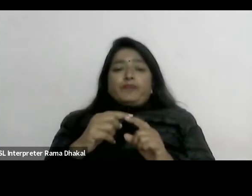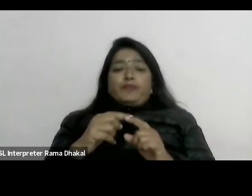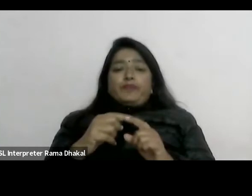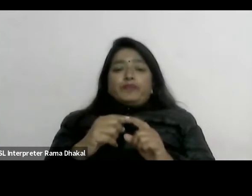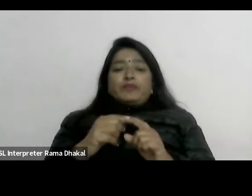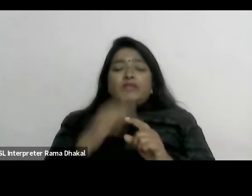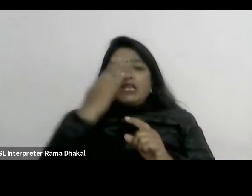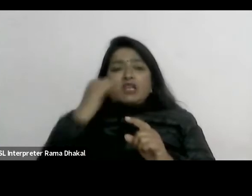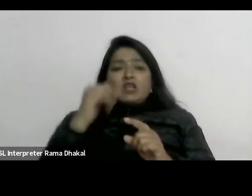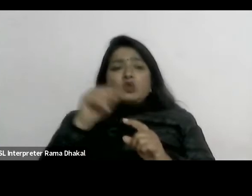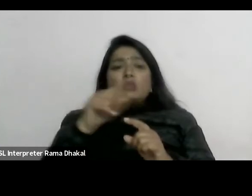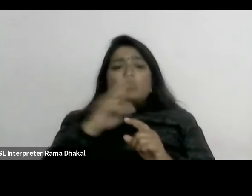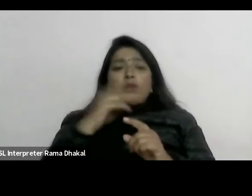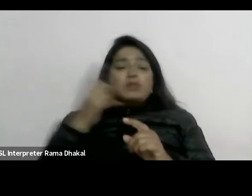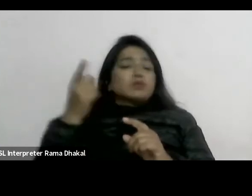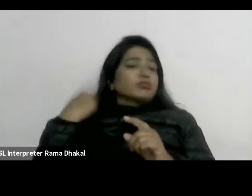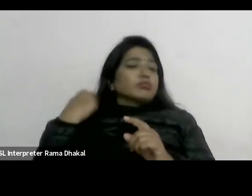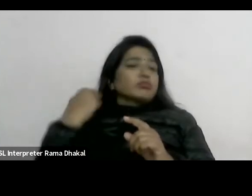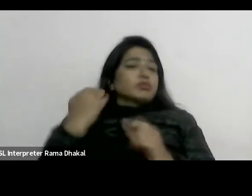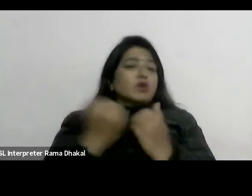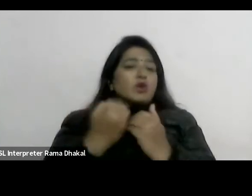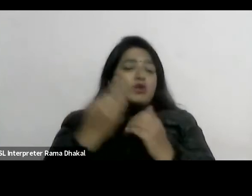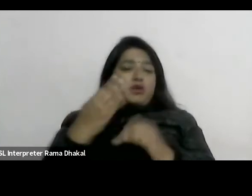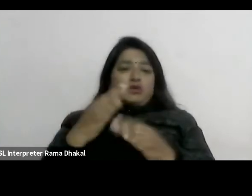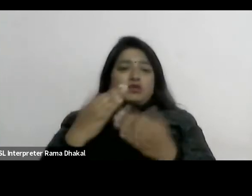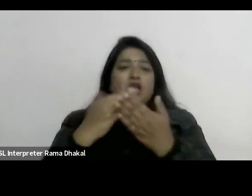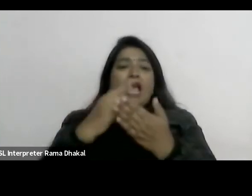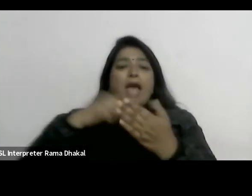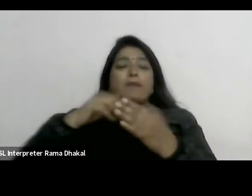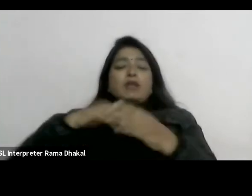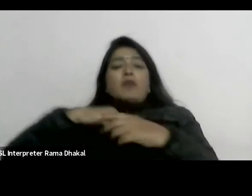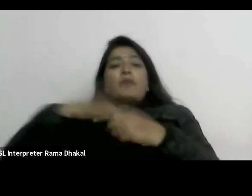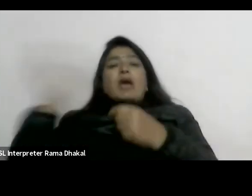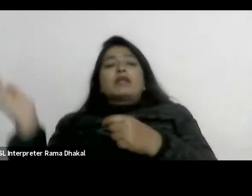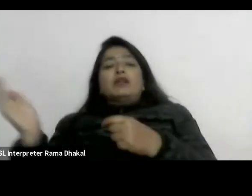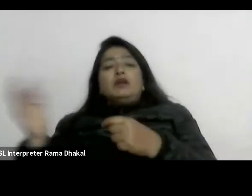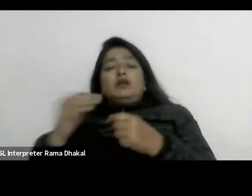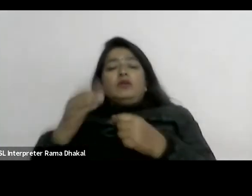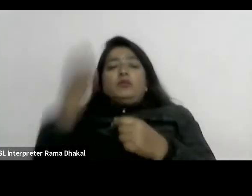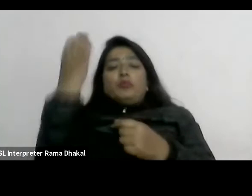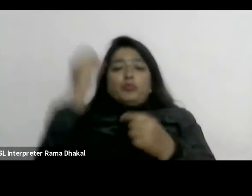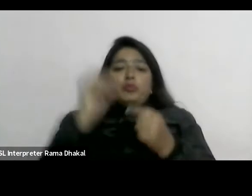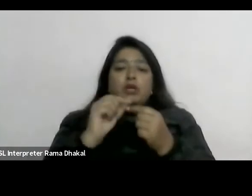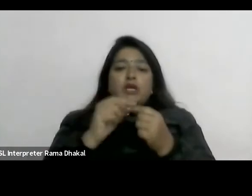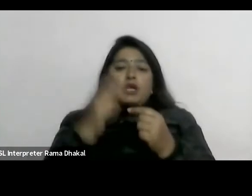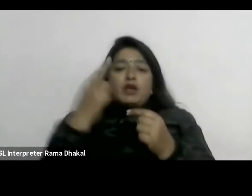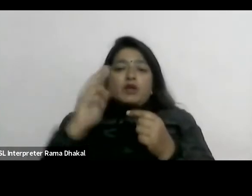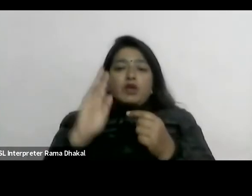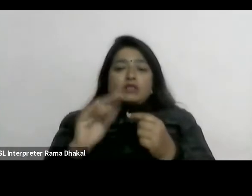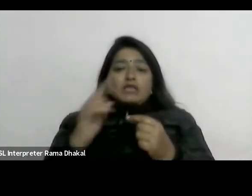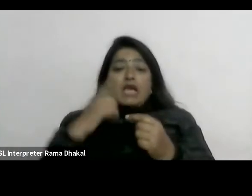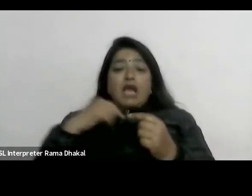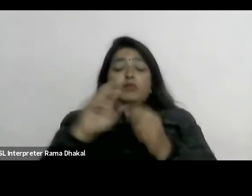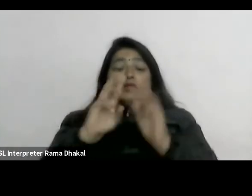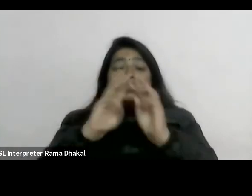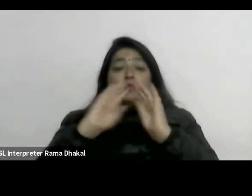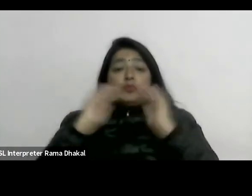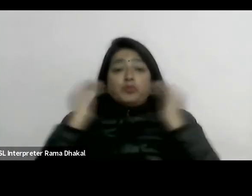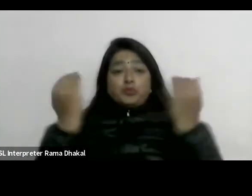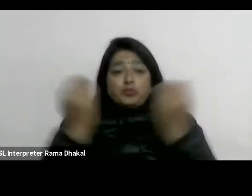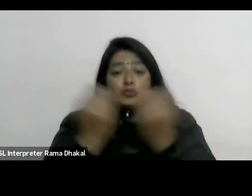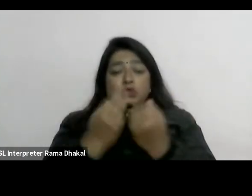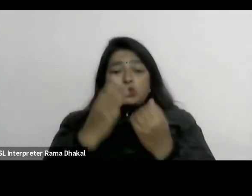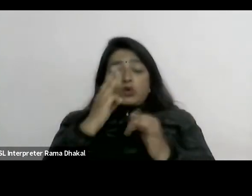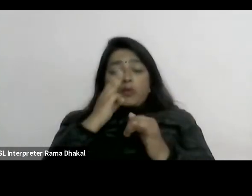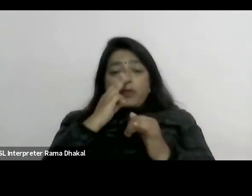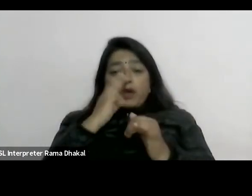denial and exclusion to happen? I think we are in a world where that is being threatened